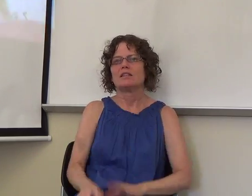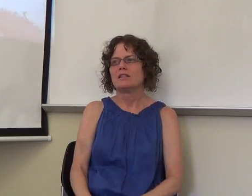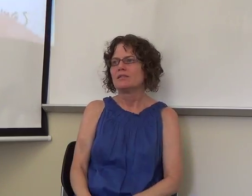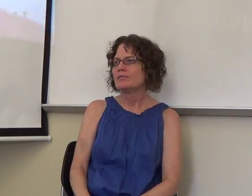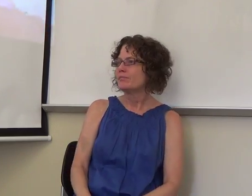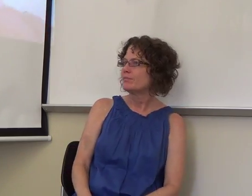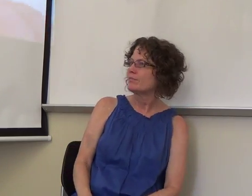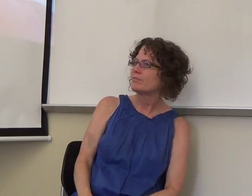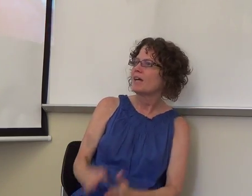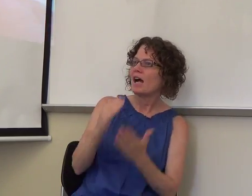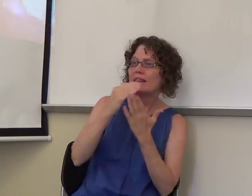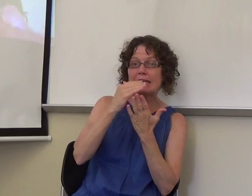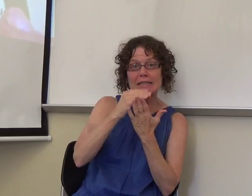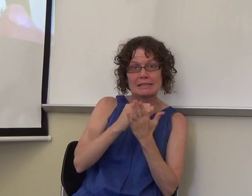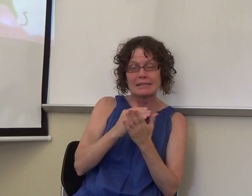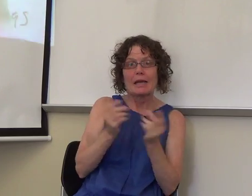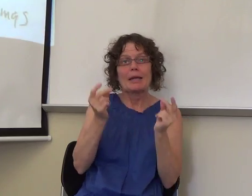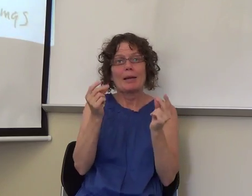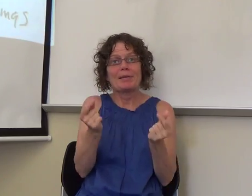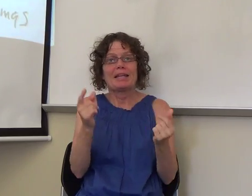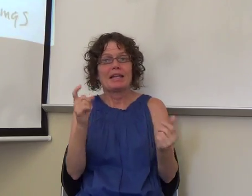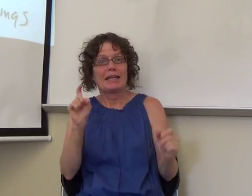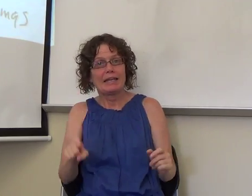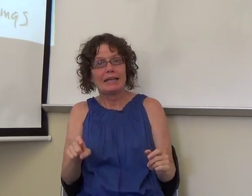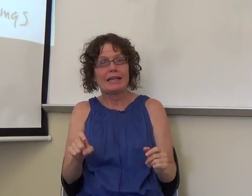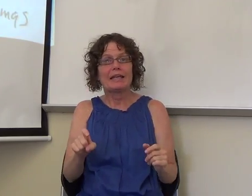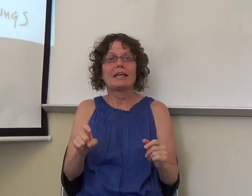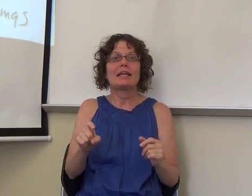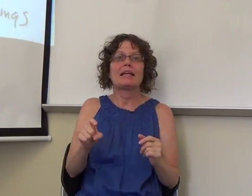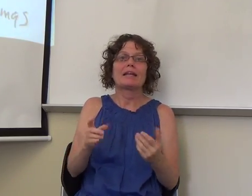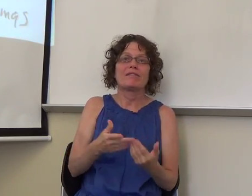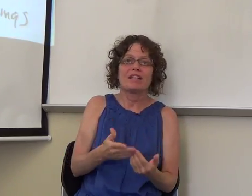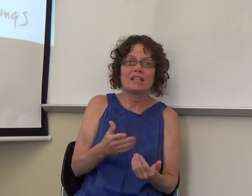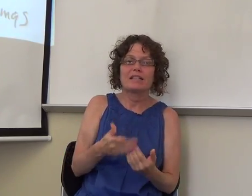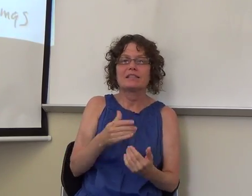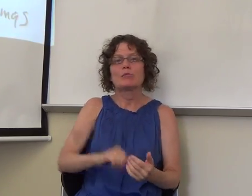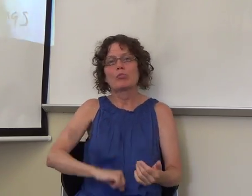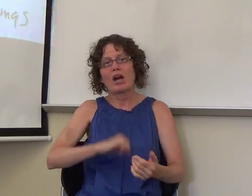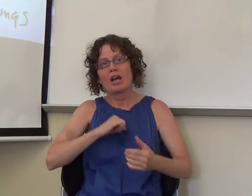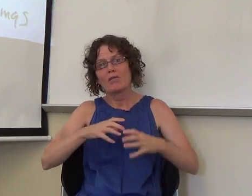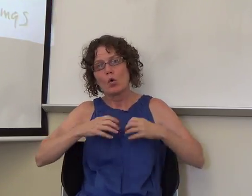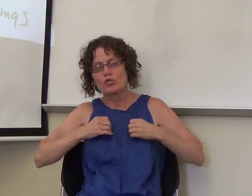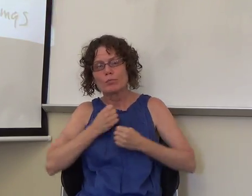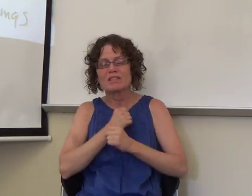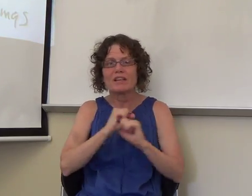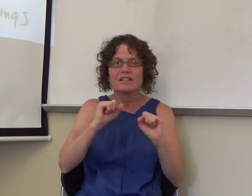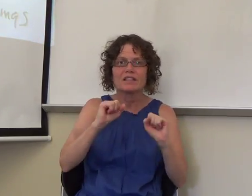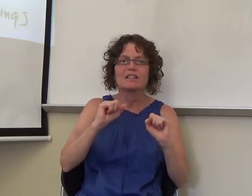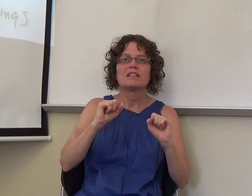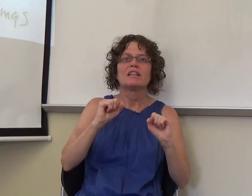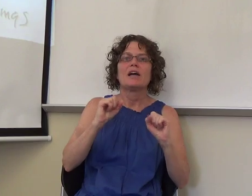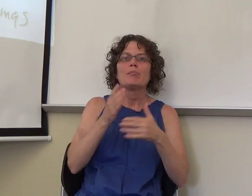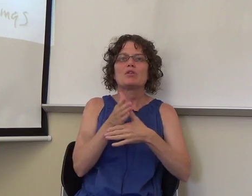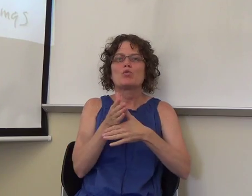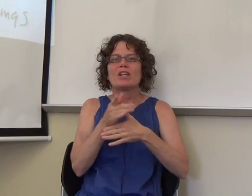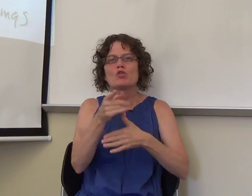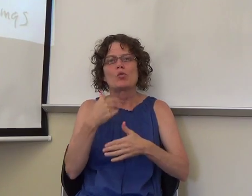the immediate need, convenience, enhance of wealth, pride of ownership, and safety. And in between those, you had the examples.